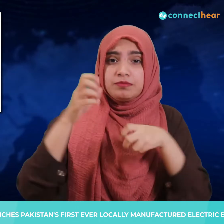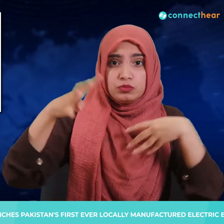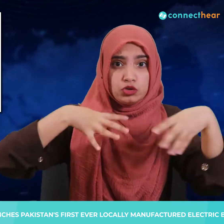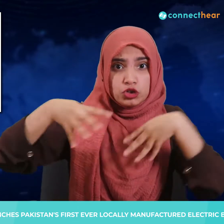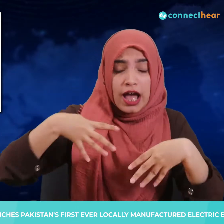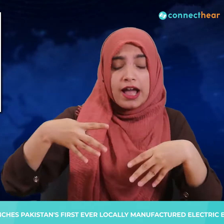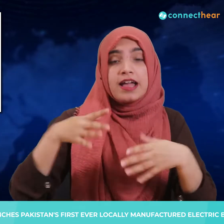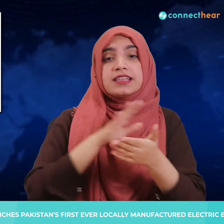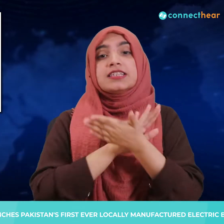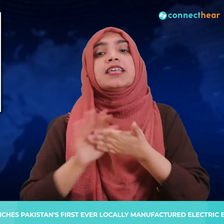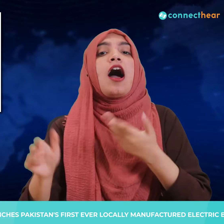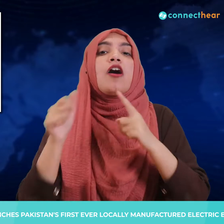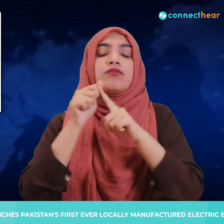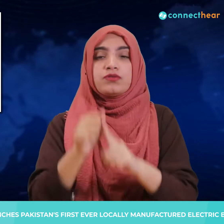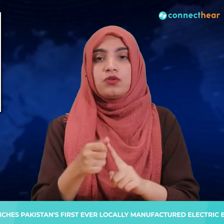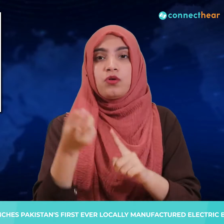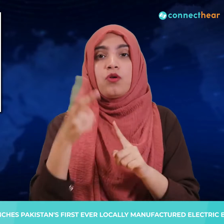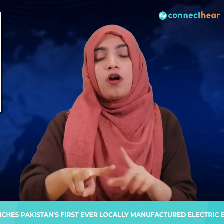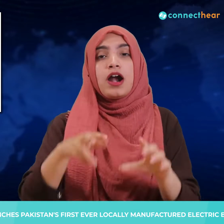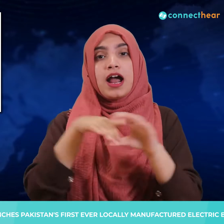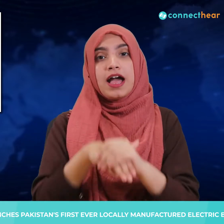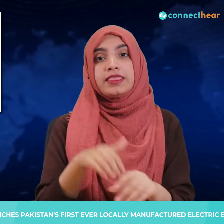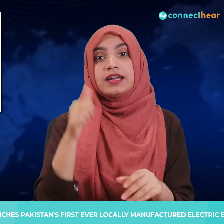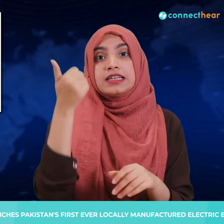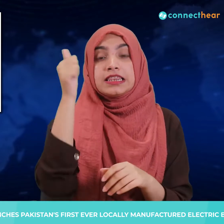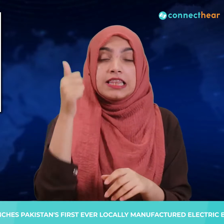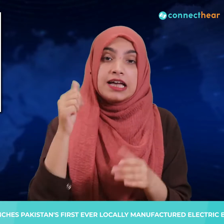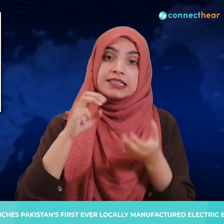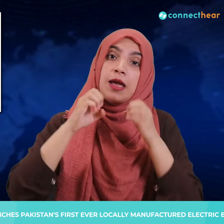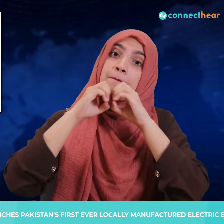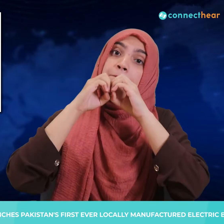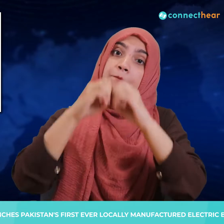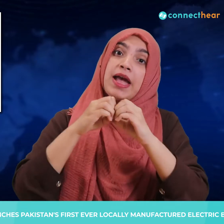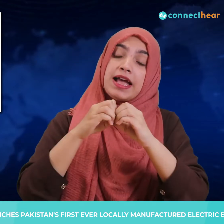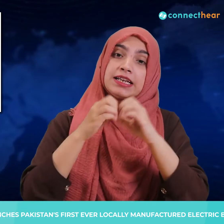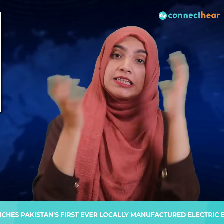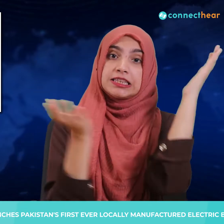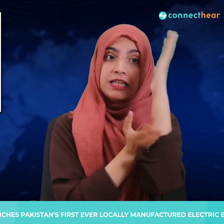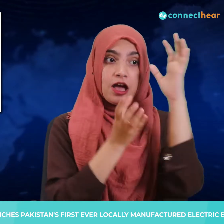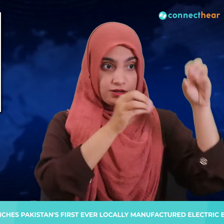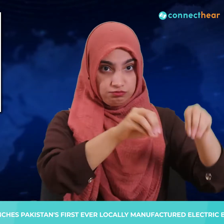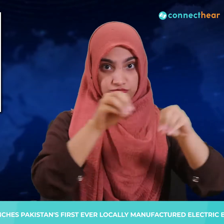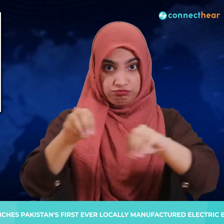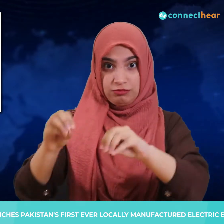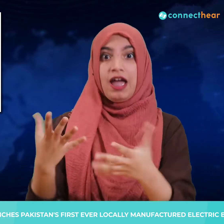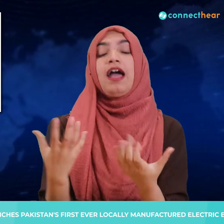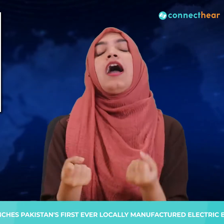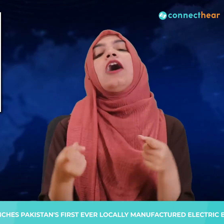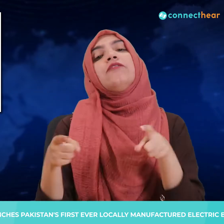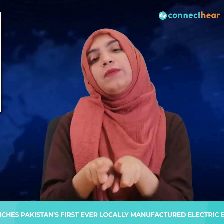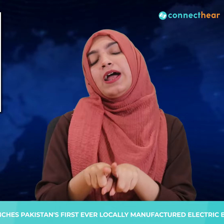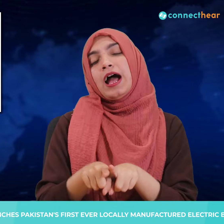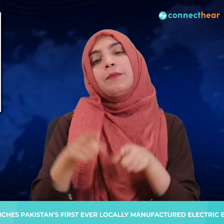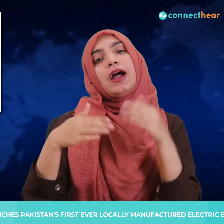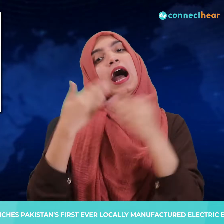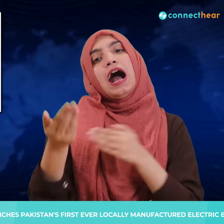clean, you have to take initiatives like the 10 billion tsunami program, and lamented